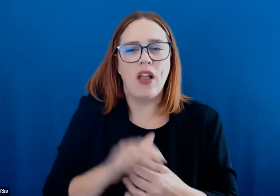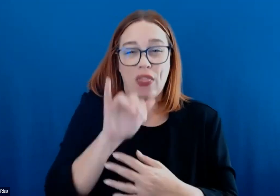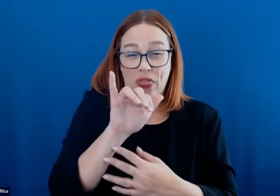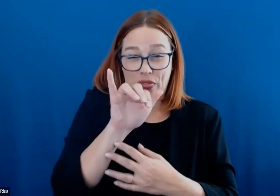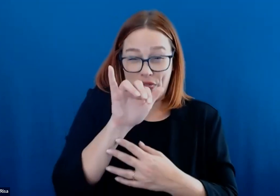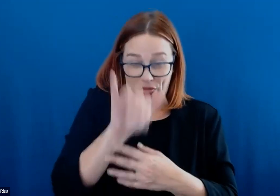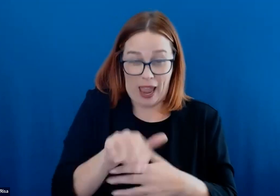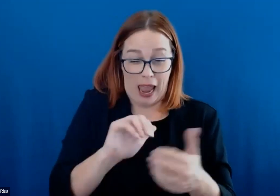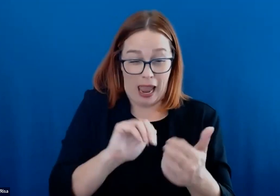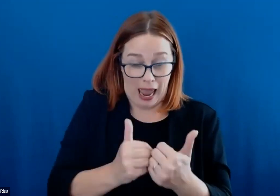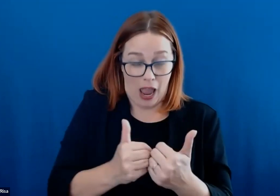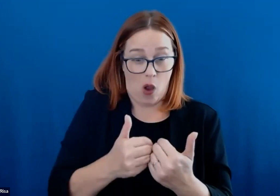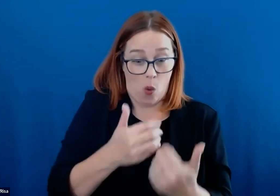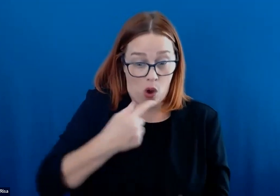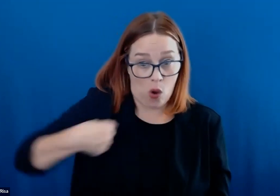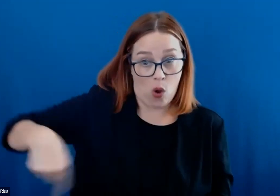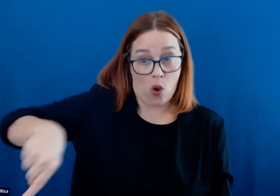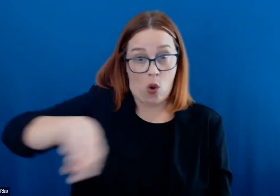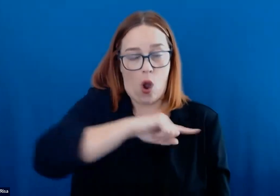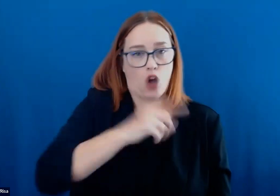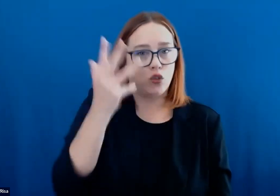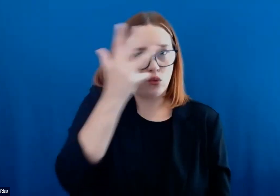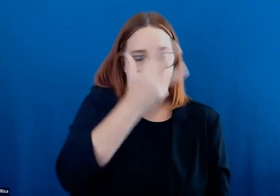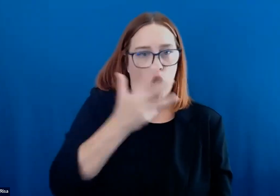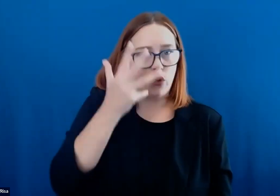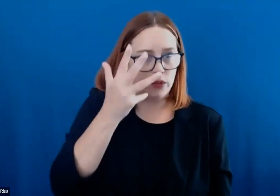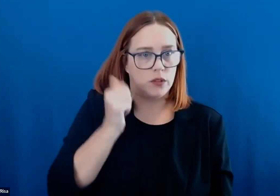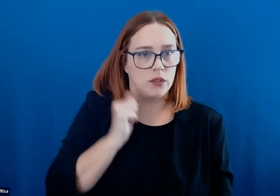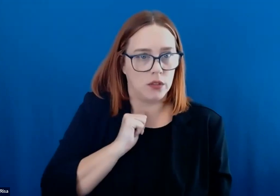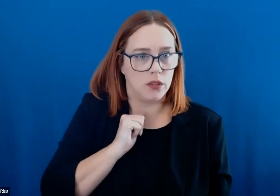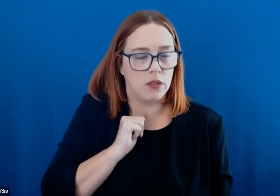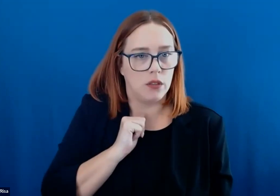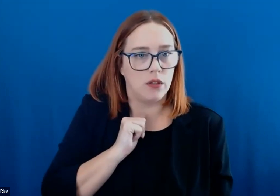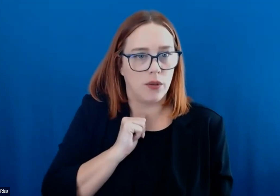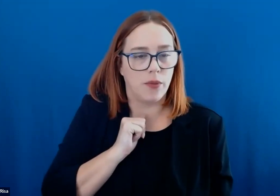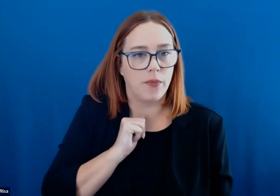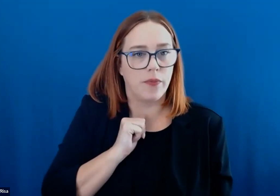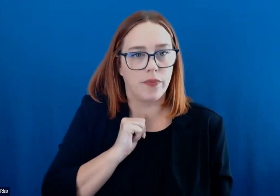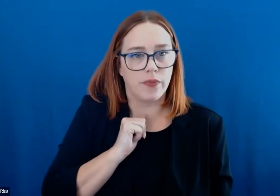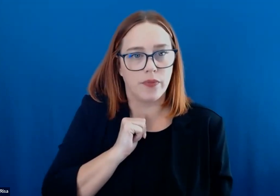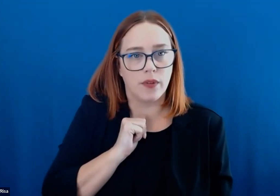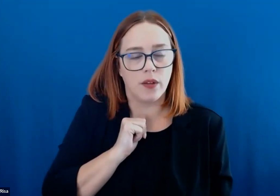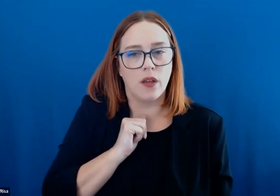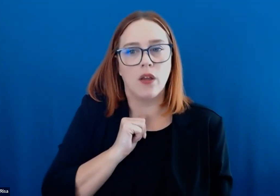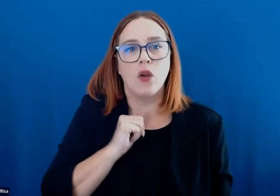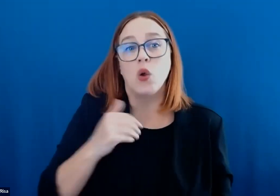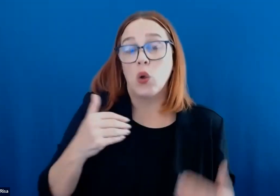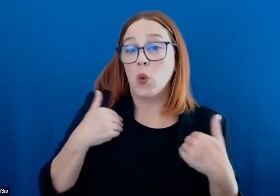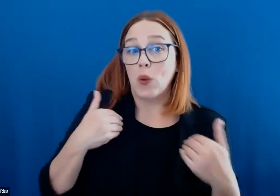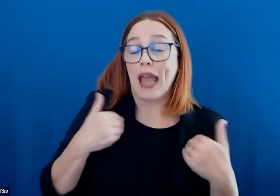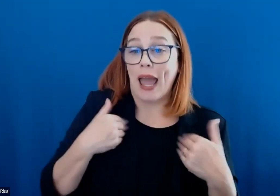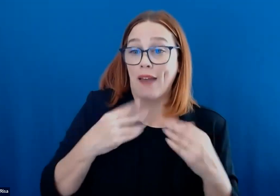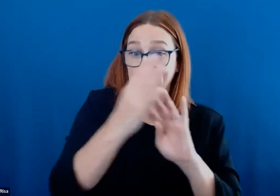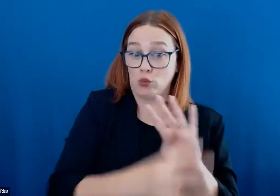ours looks. We go to the staff. I mean, we have a spreadsheet,